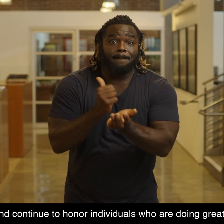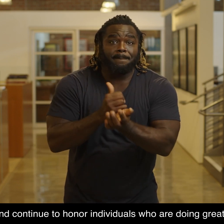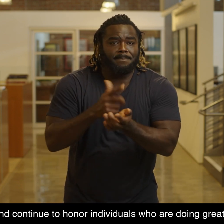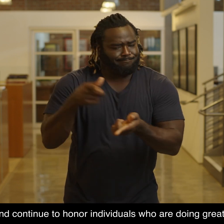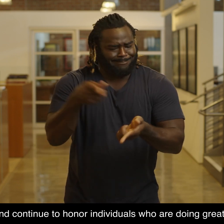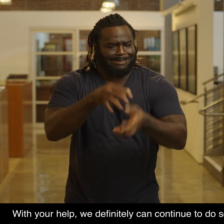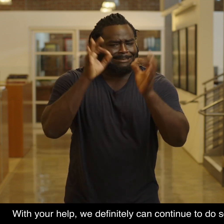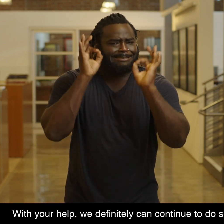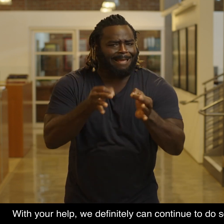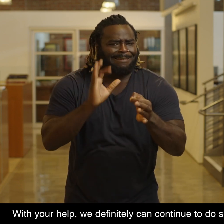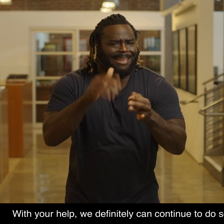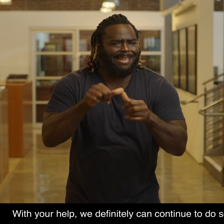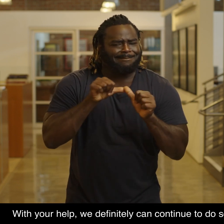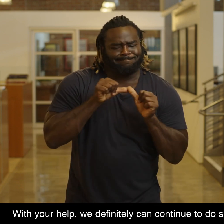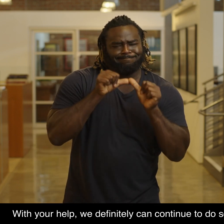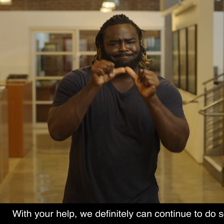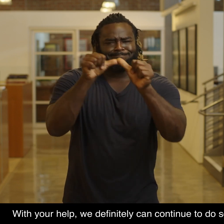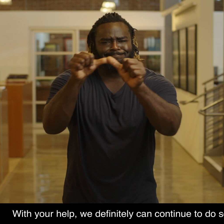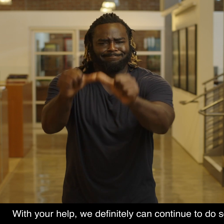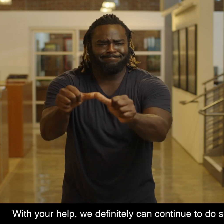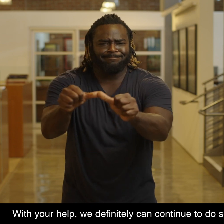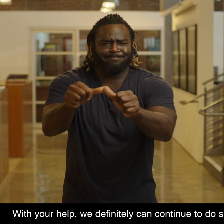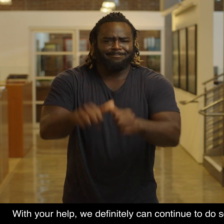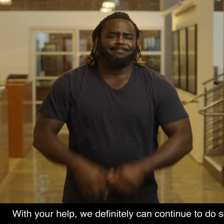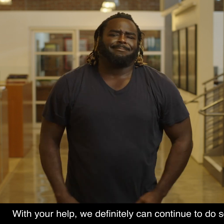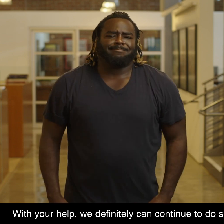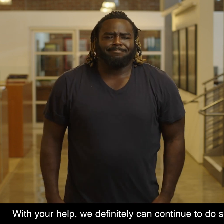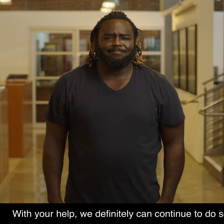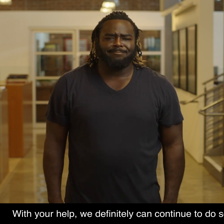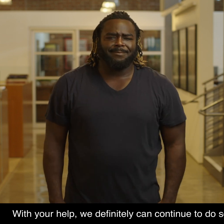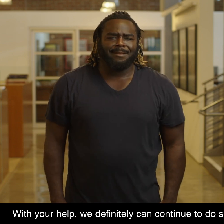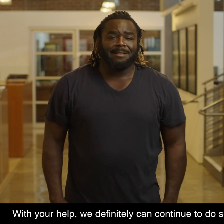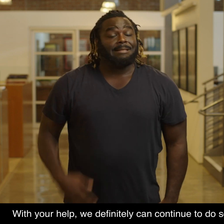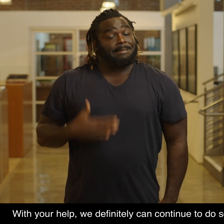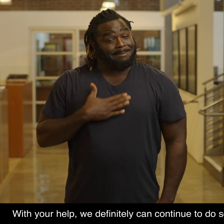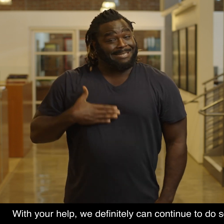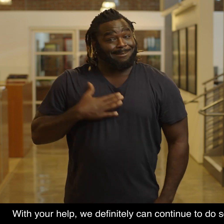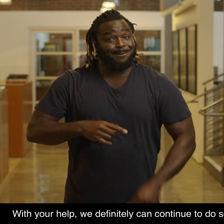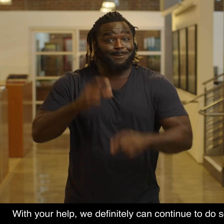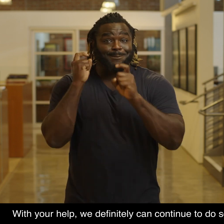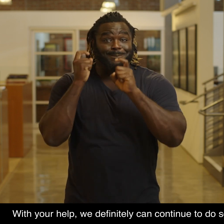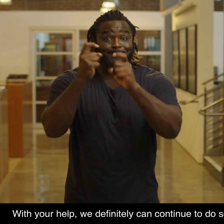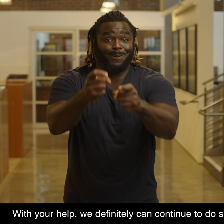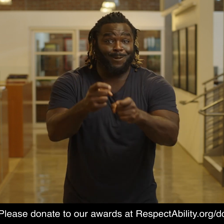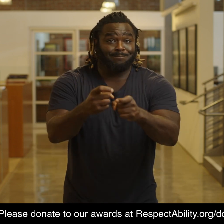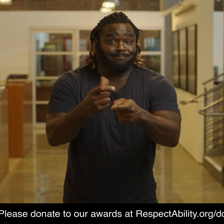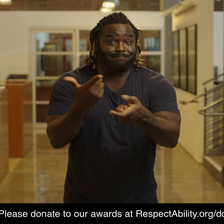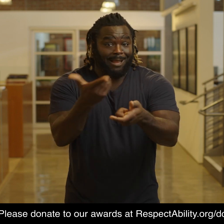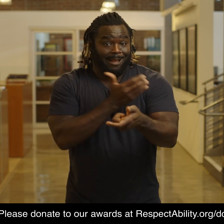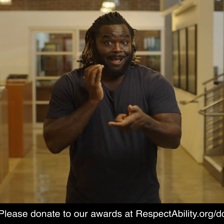great work. With your help, we definitely can continue to do so.